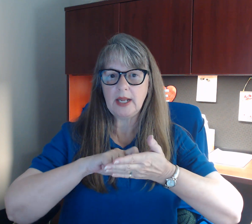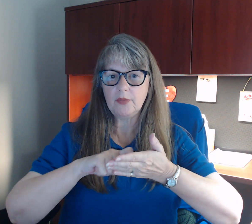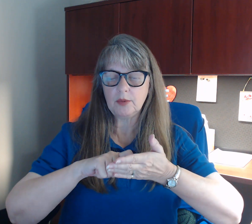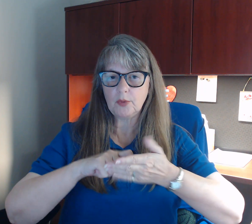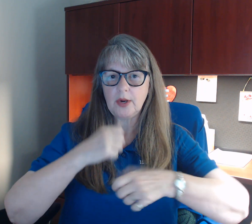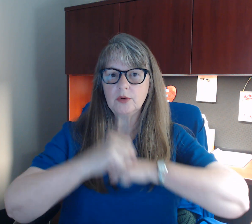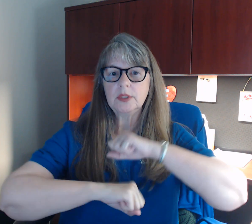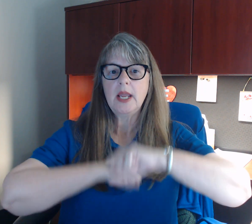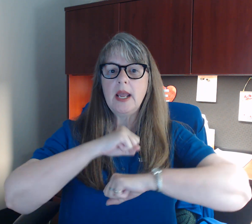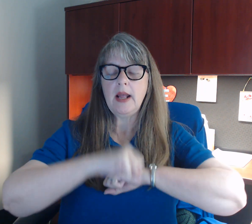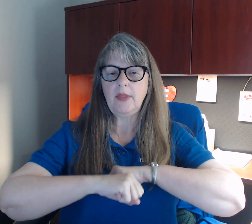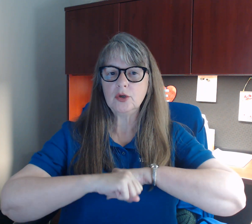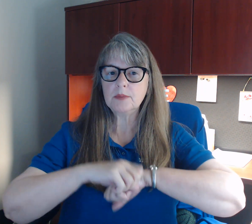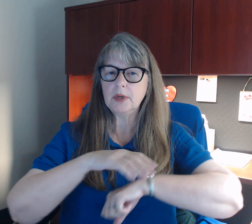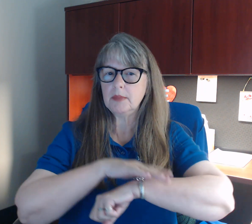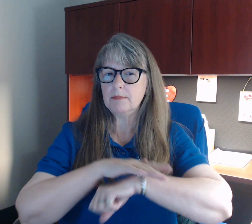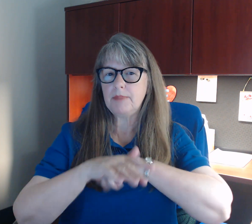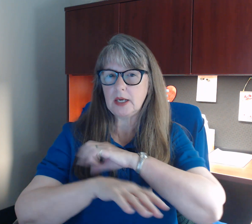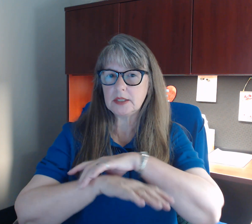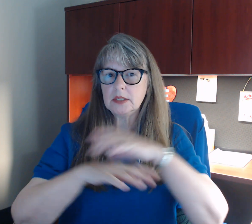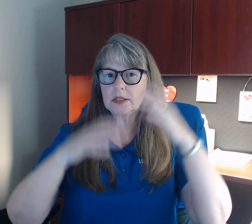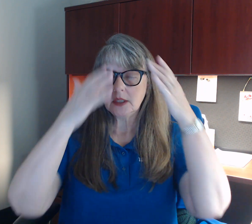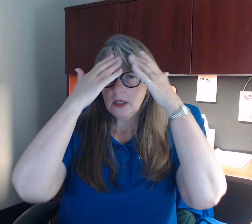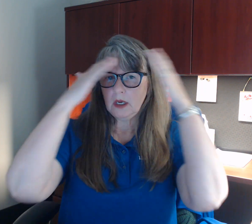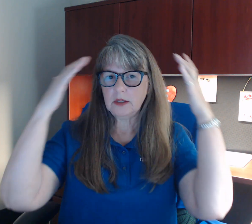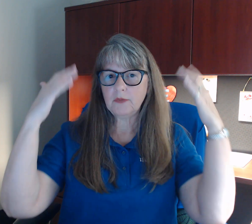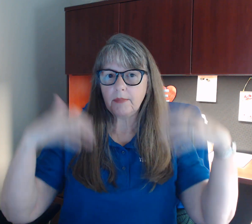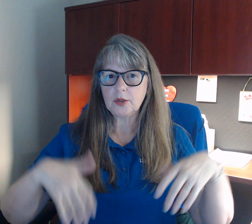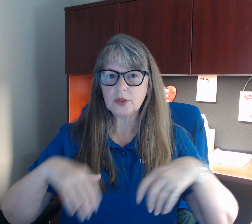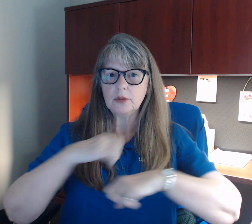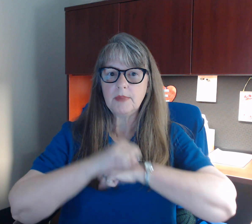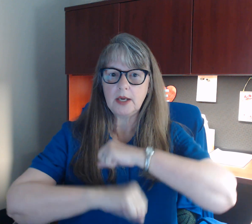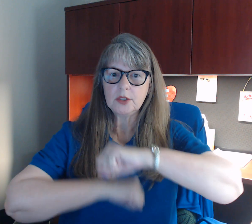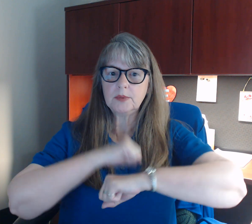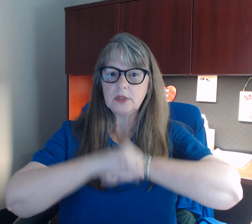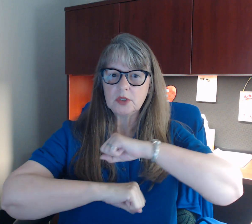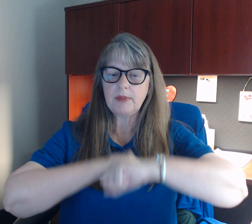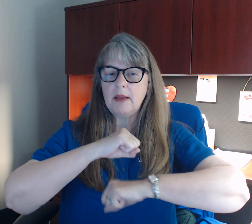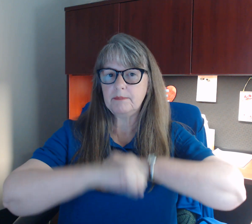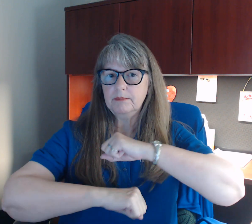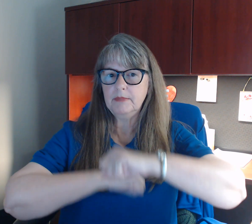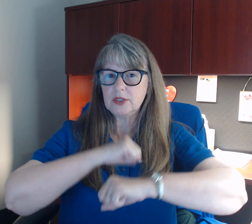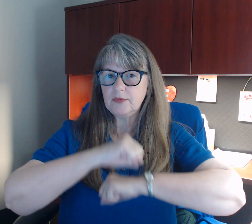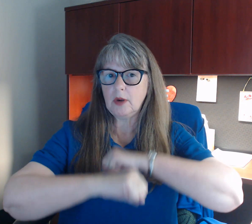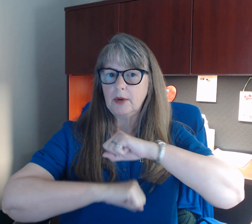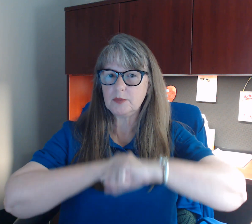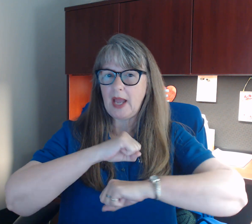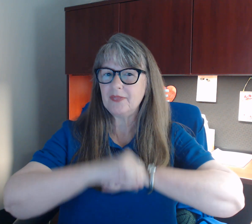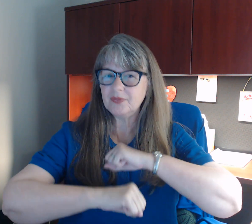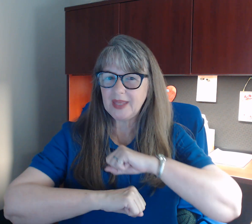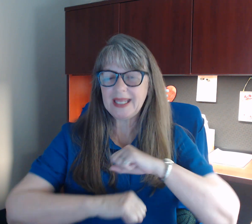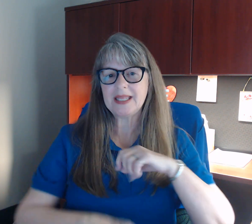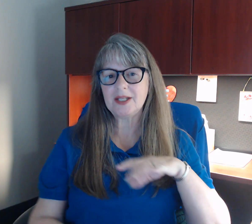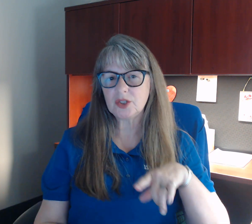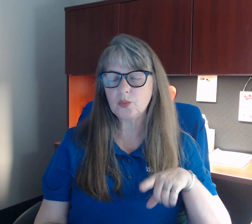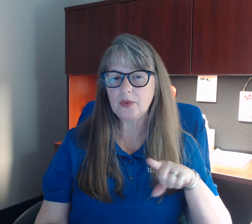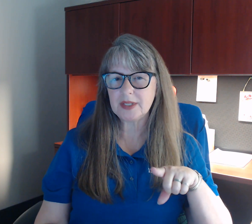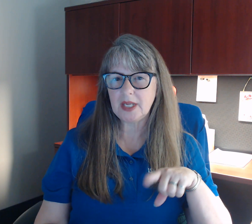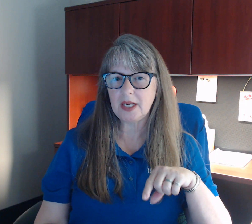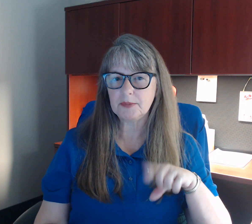their prayers, and they usually put them in boxes on different parts of their bodies. But this is bat mitzvah or bar mitzvah. I think that's where that sign comes from,